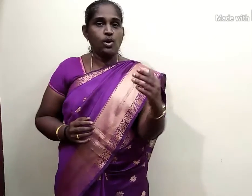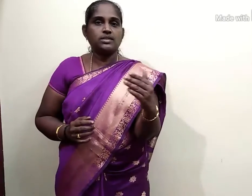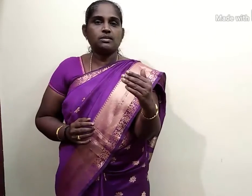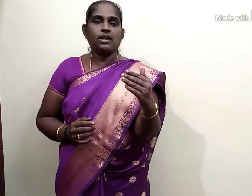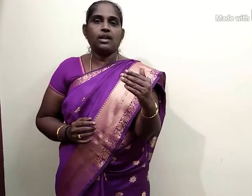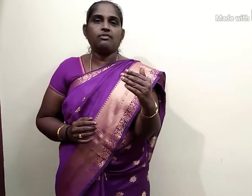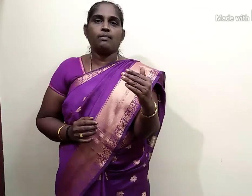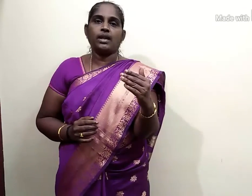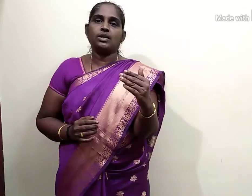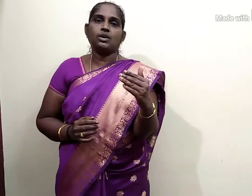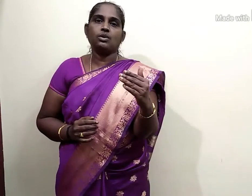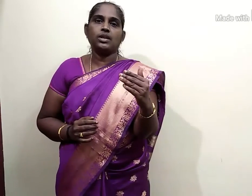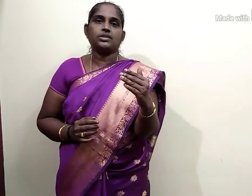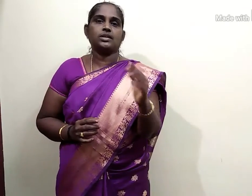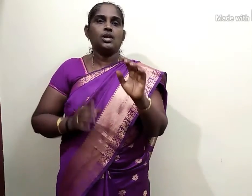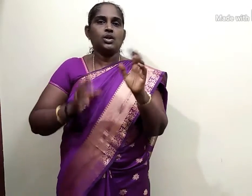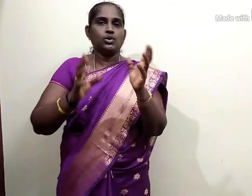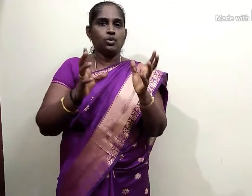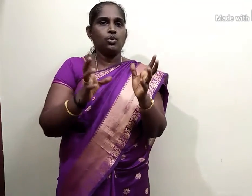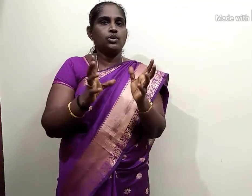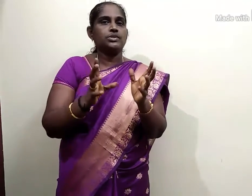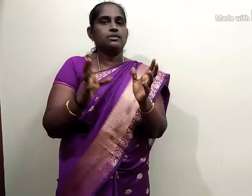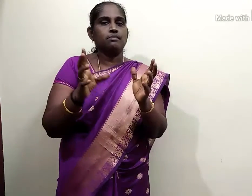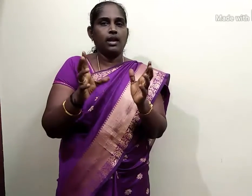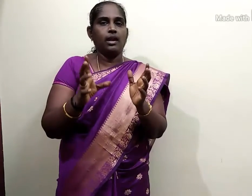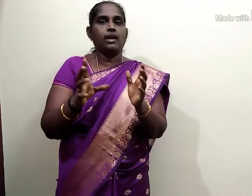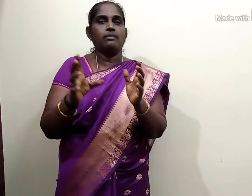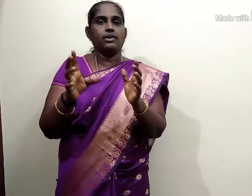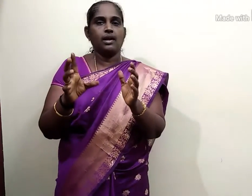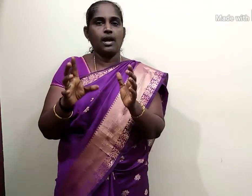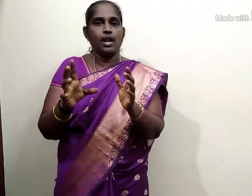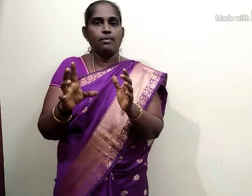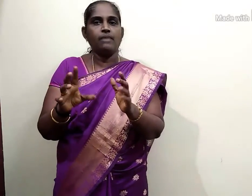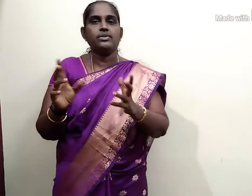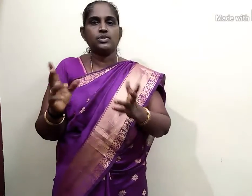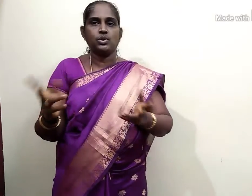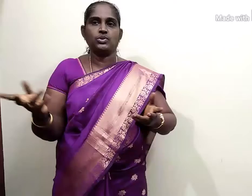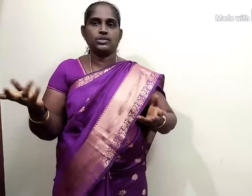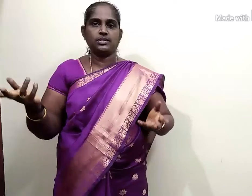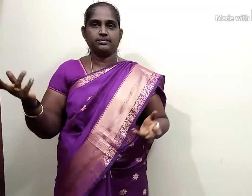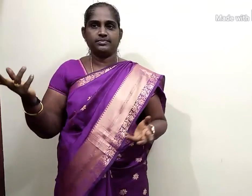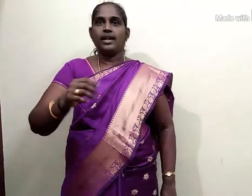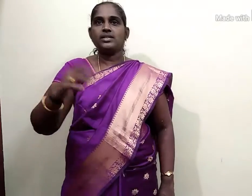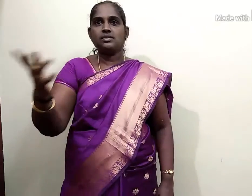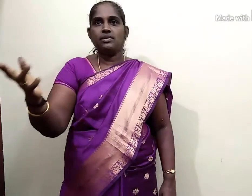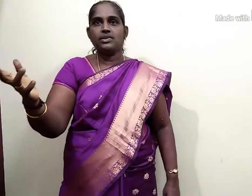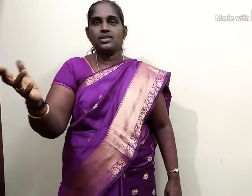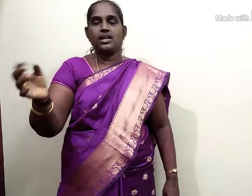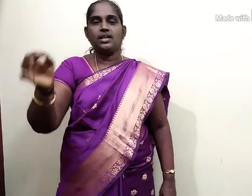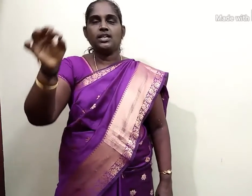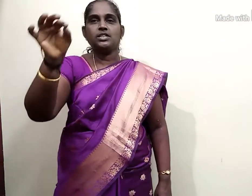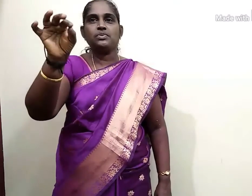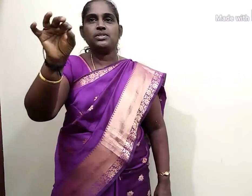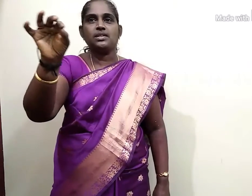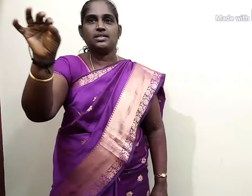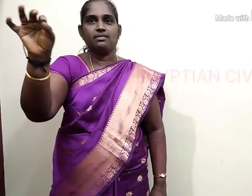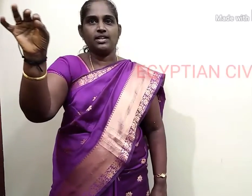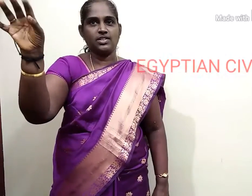what's the meaning of microliths? Tools made with the help of stones. Next, we will see Egyptian